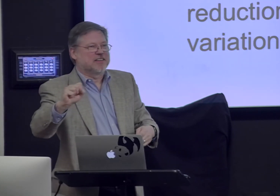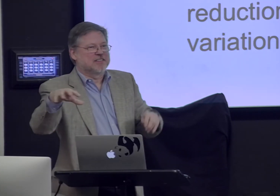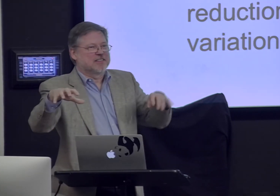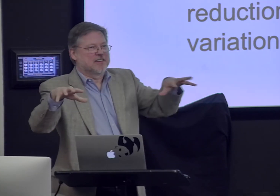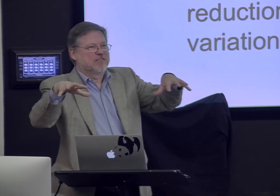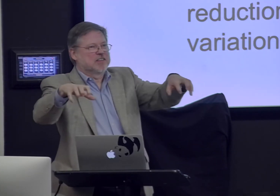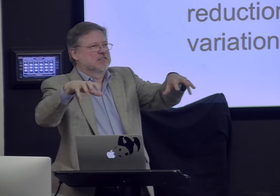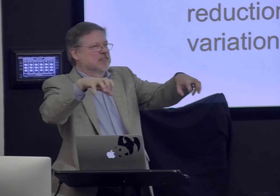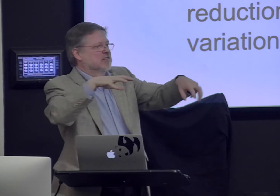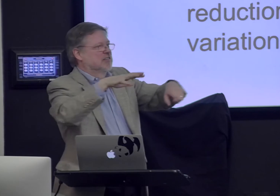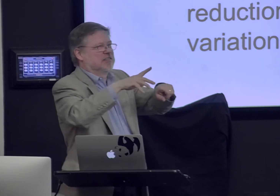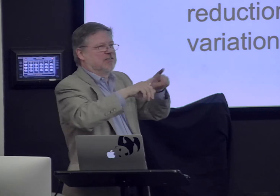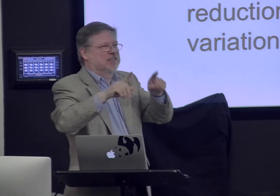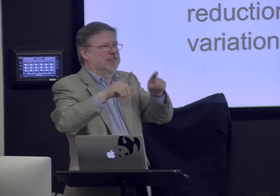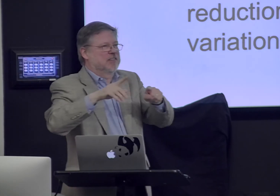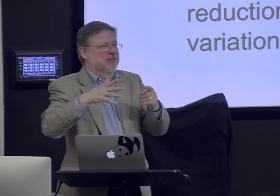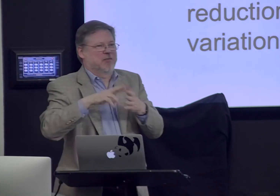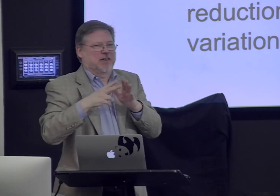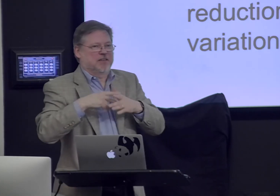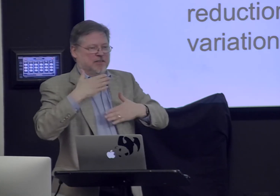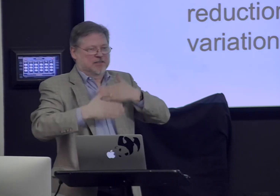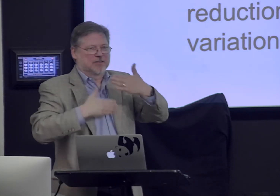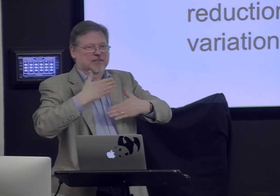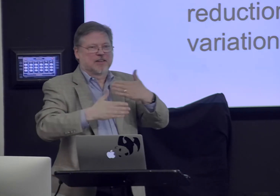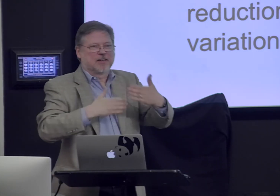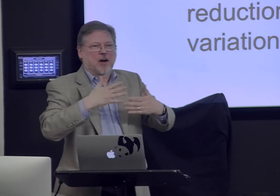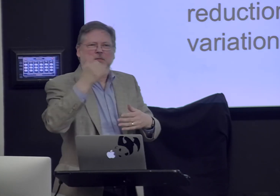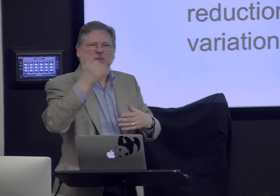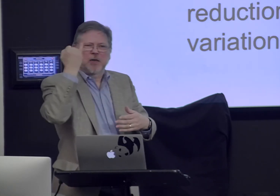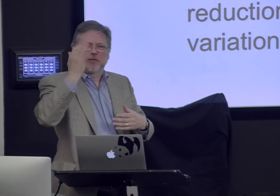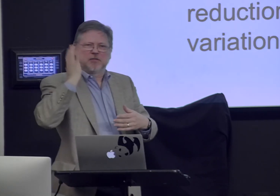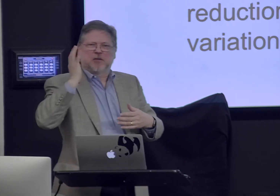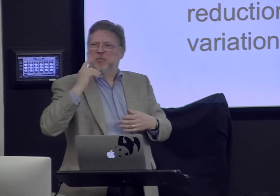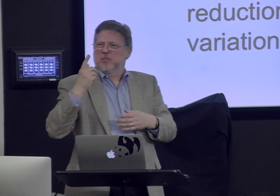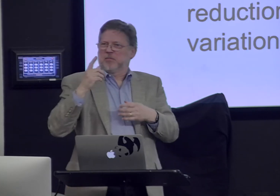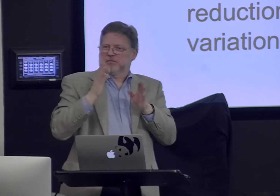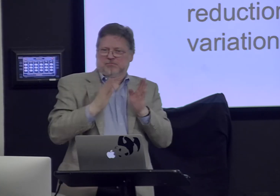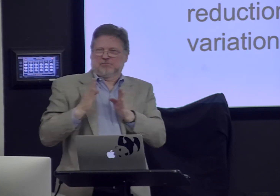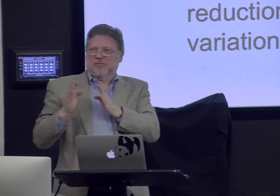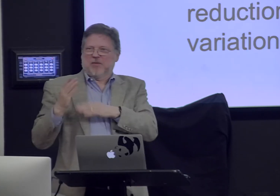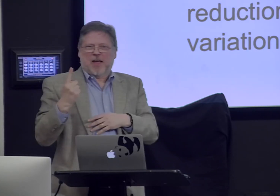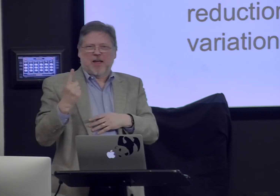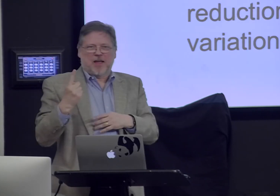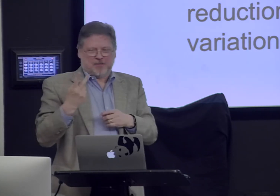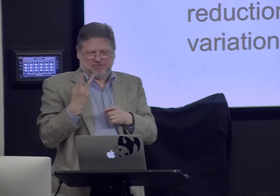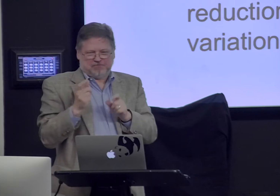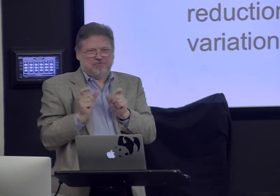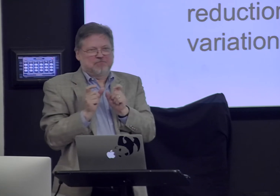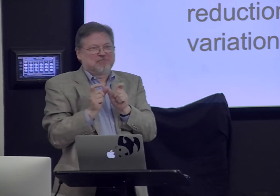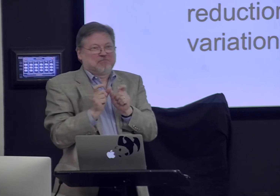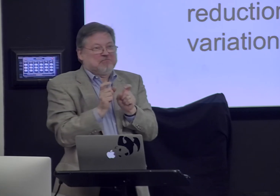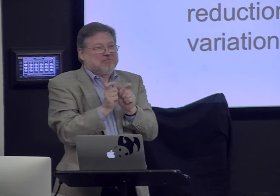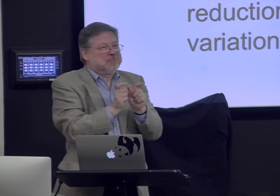survey. It's glossed as survey. So we see that forms get frozen at different stages in